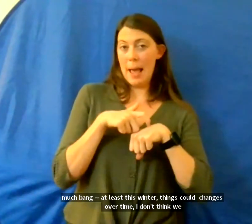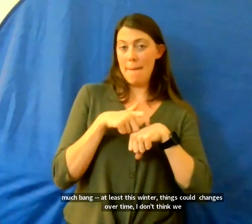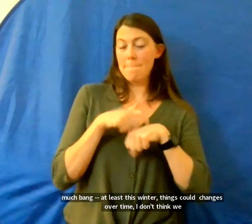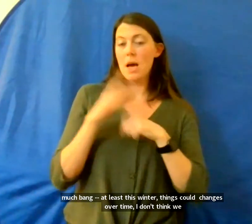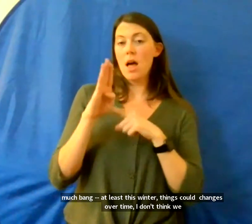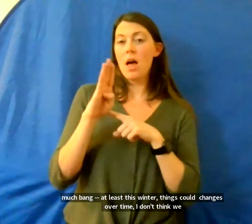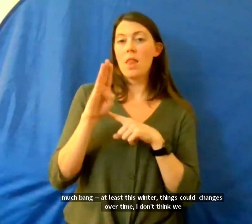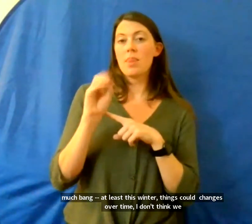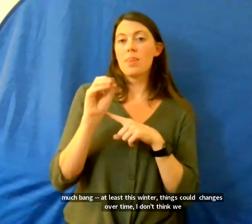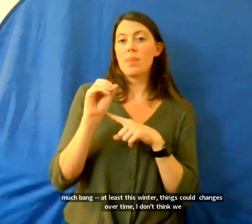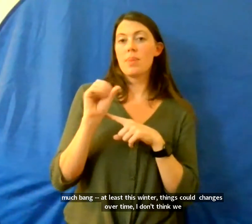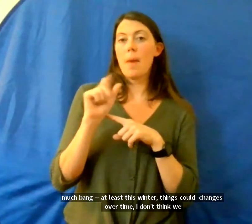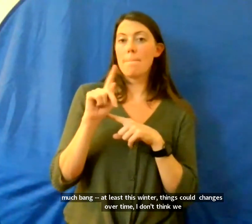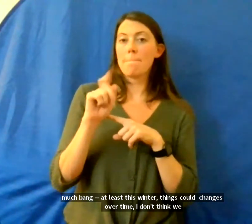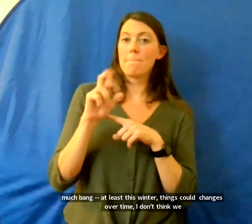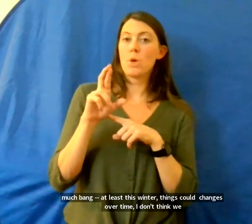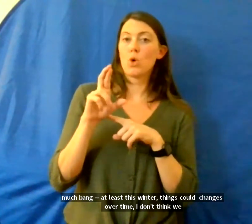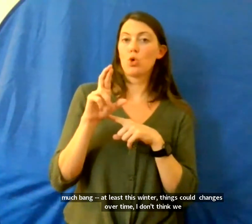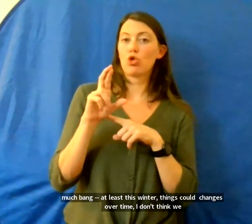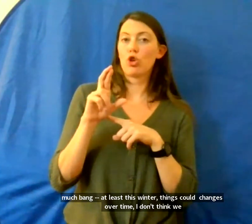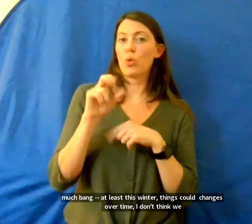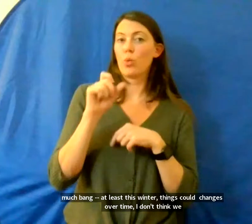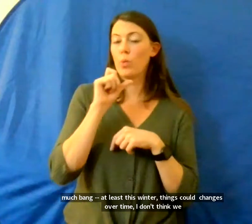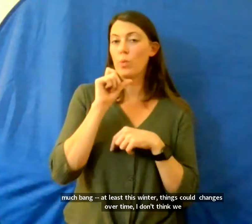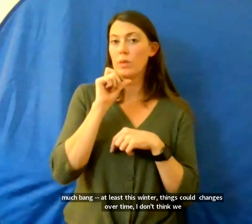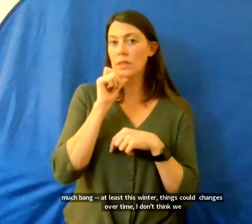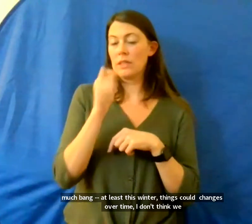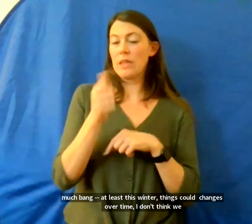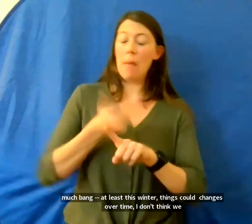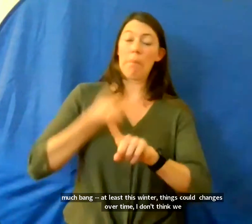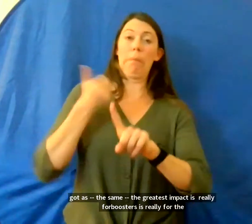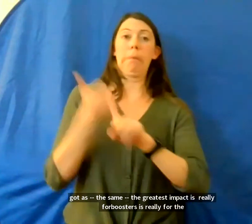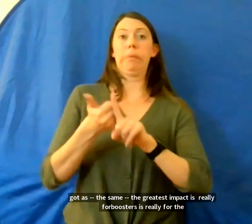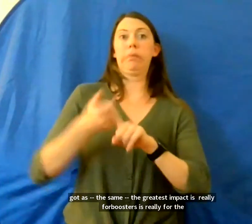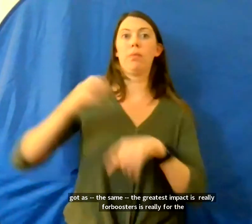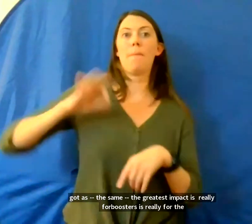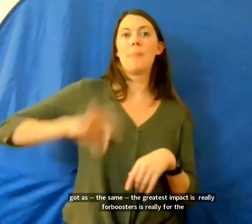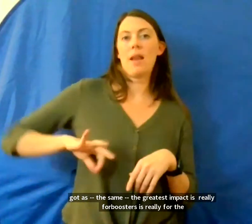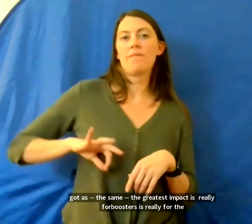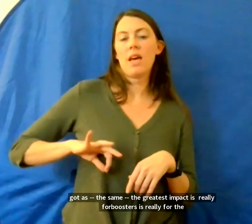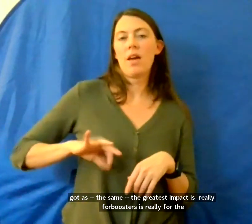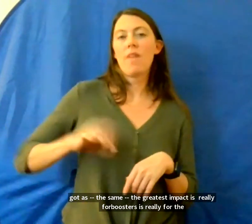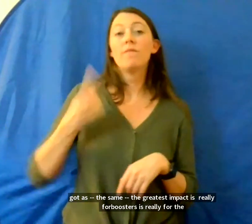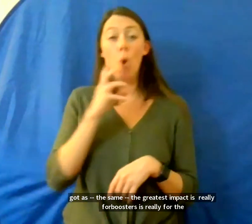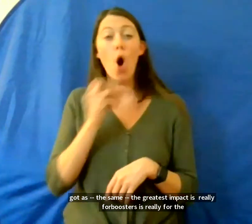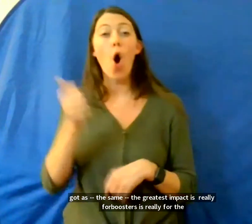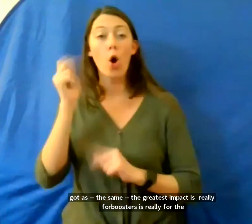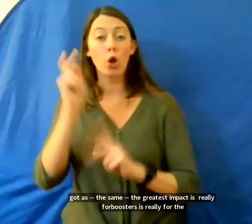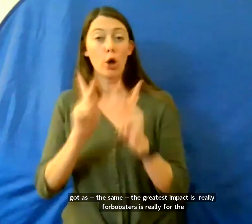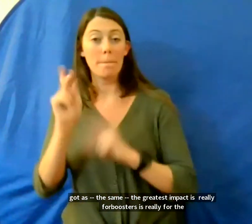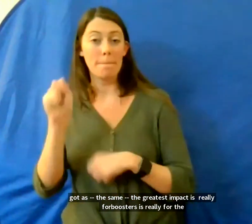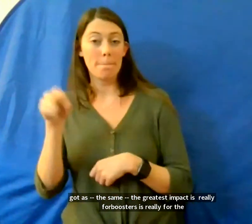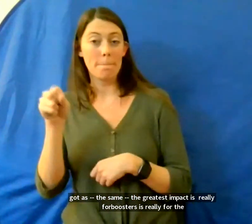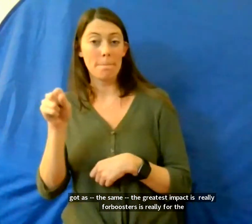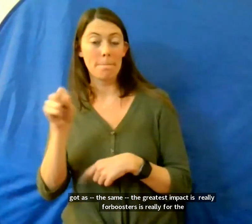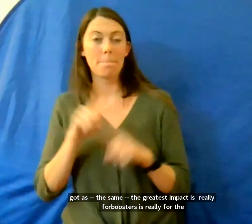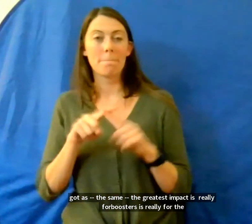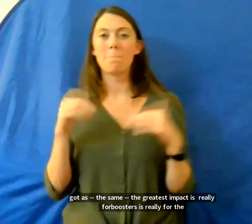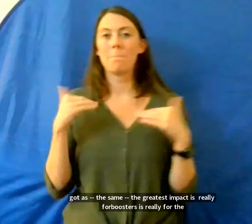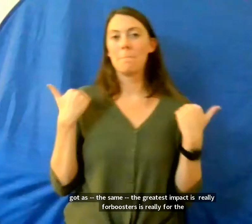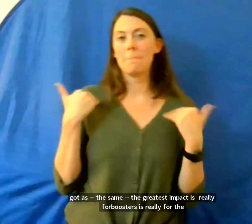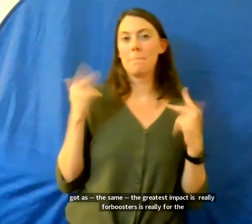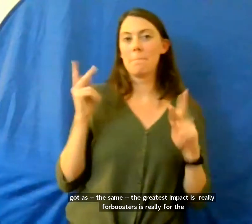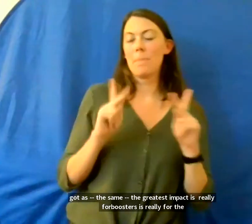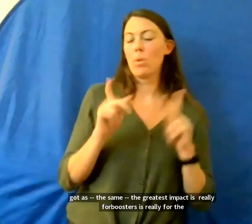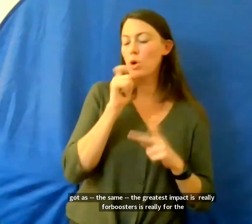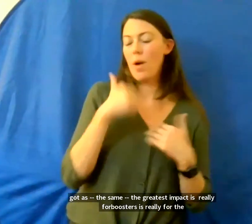greatest impact is really for boosters is really for the older adults. For fourth doses, I really don't know that we have evidence to suggest